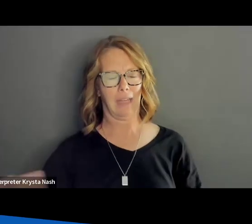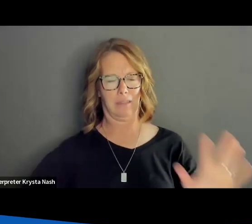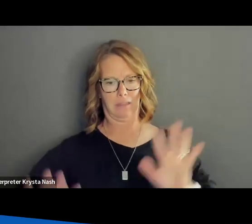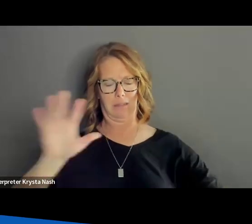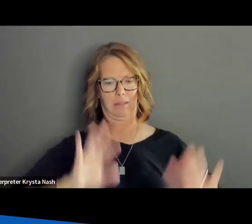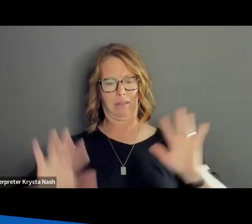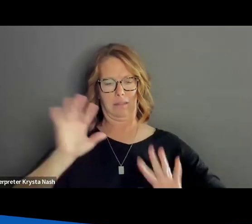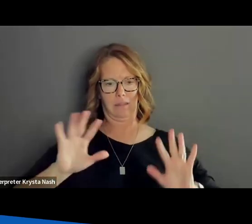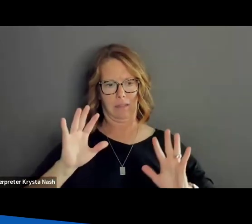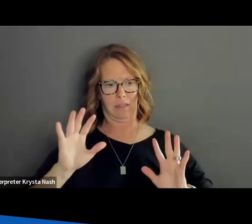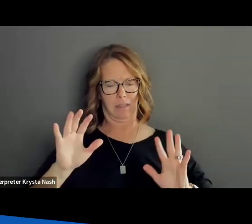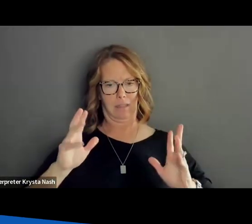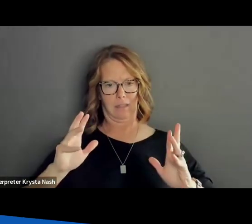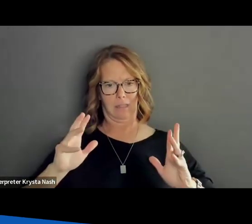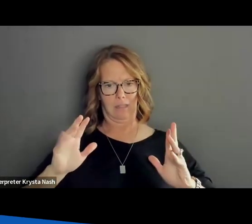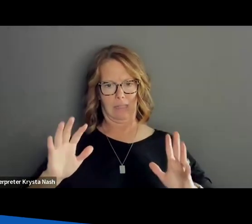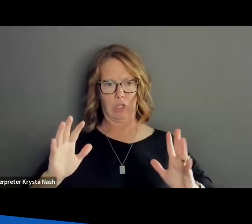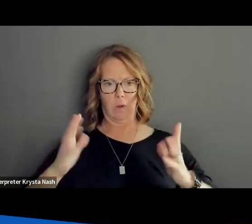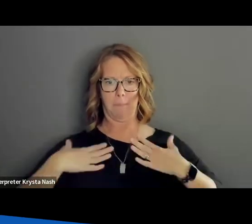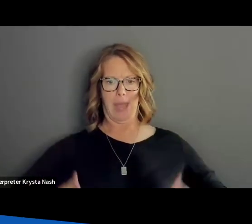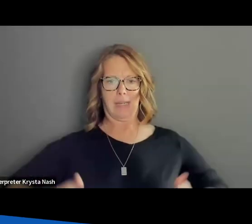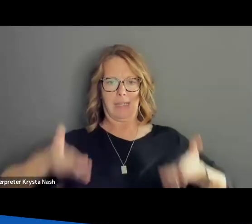body um, being present.